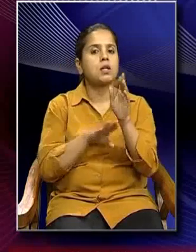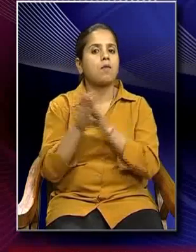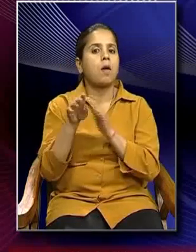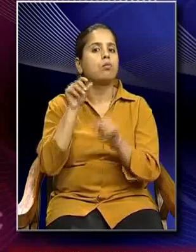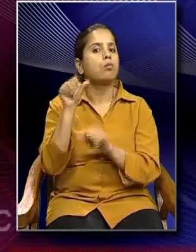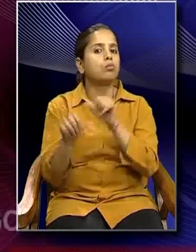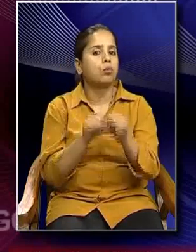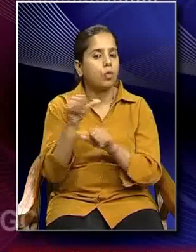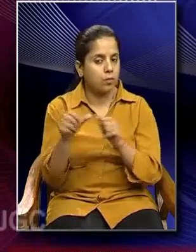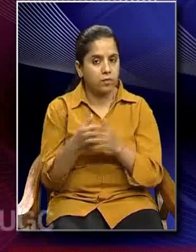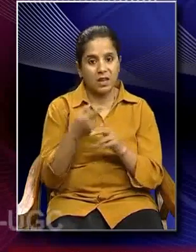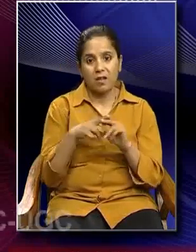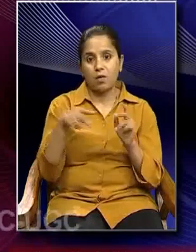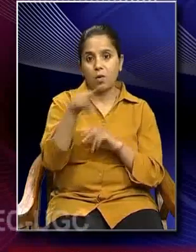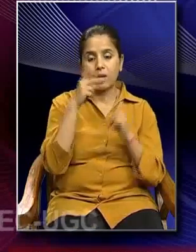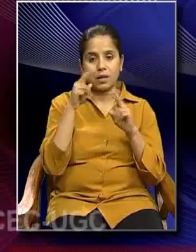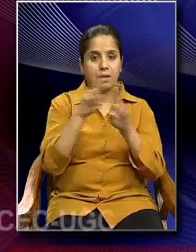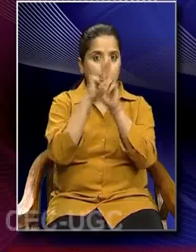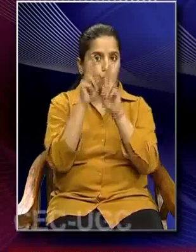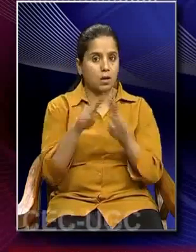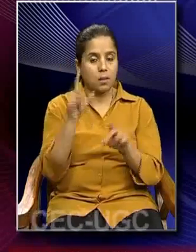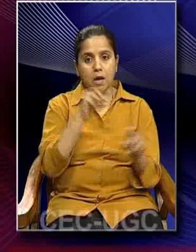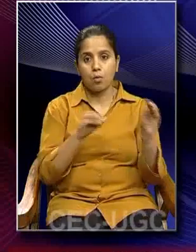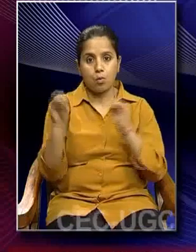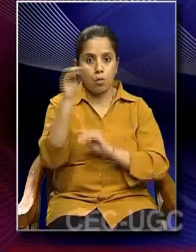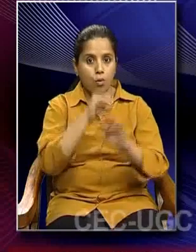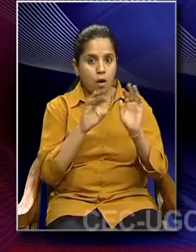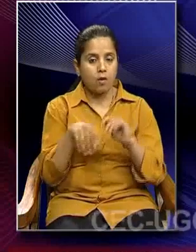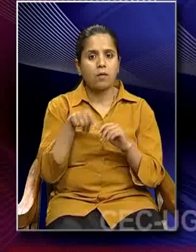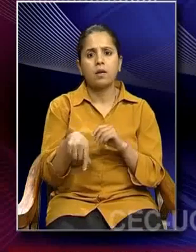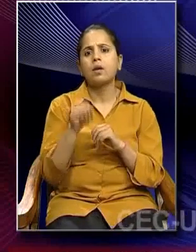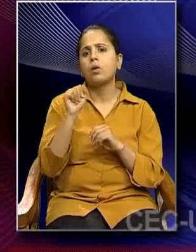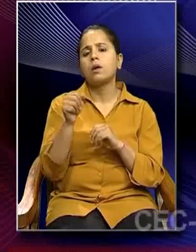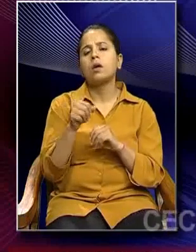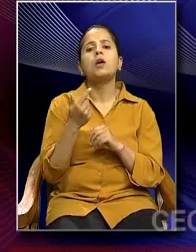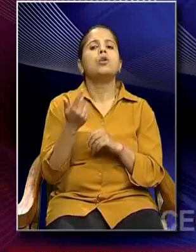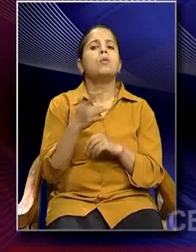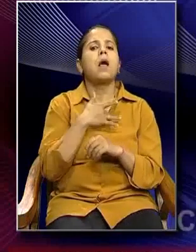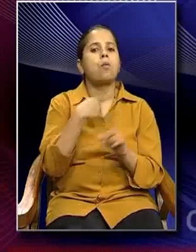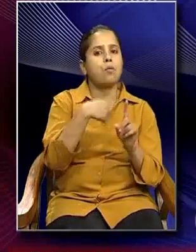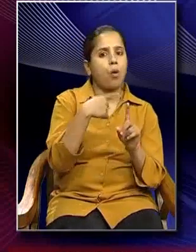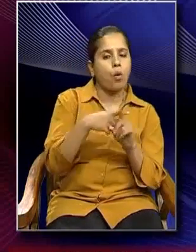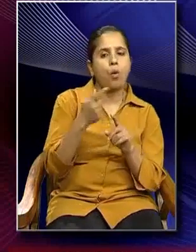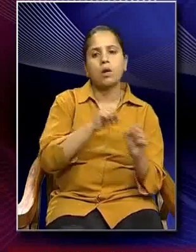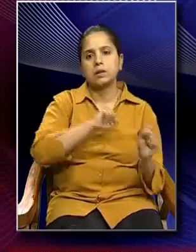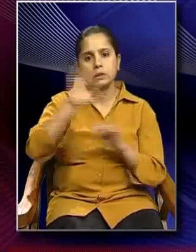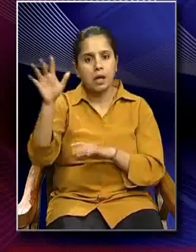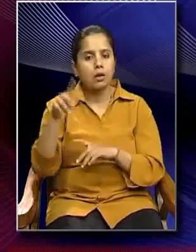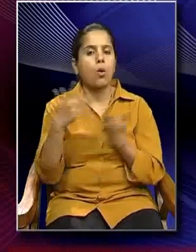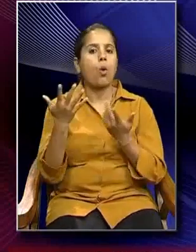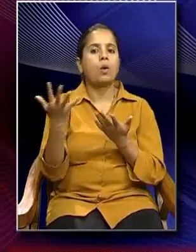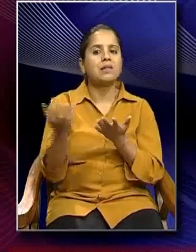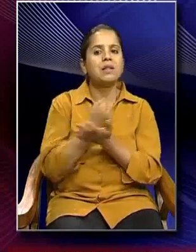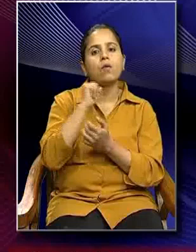progress. So if you look at international migration, generally is viewed as positive for both the sending and the receiving